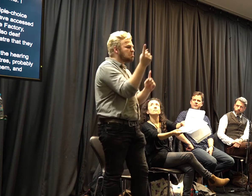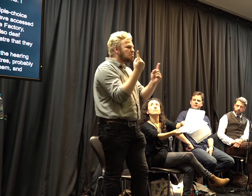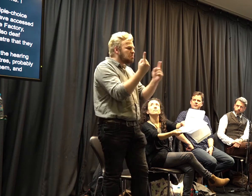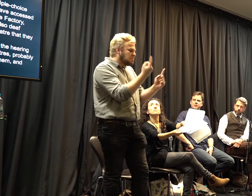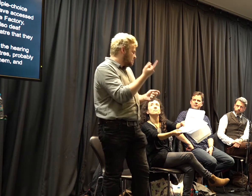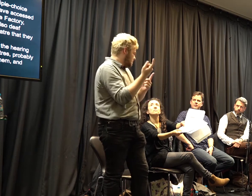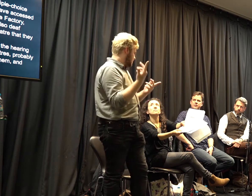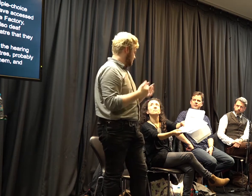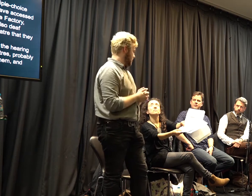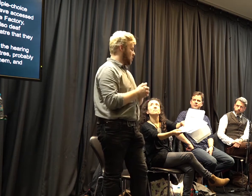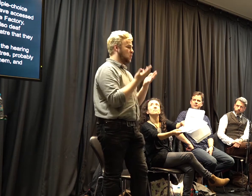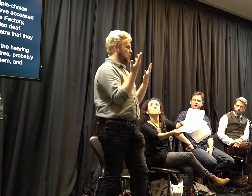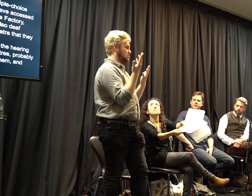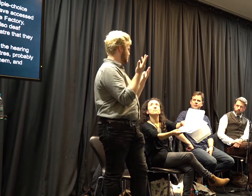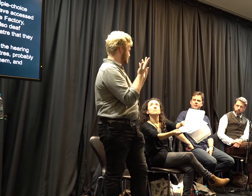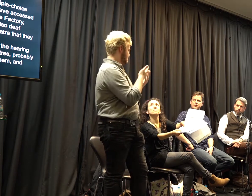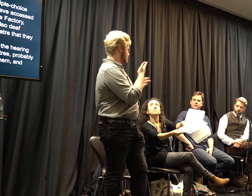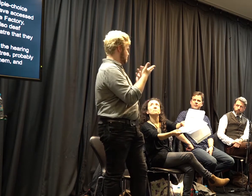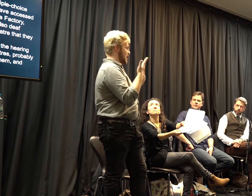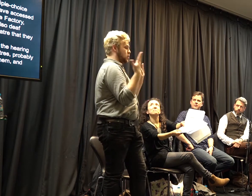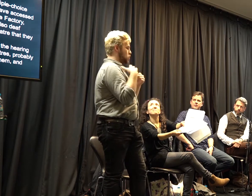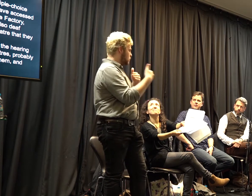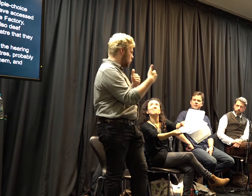interactive performances, the numbers decline.